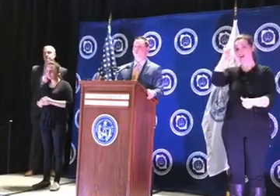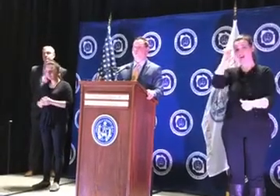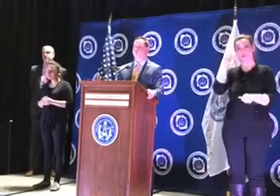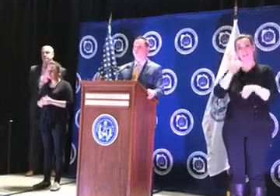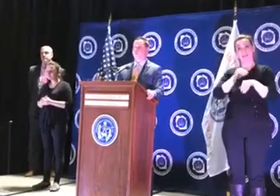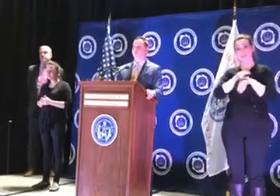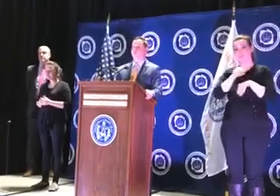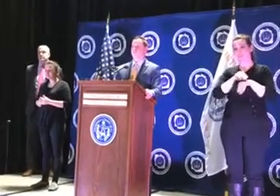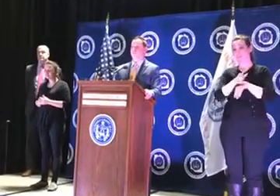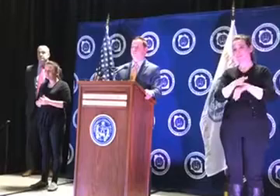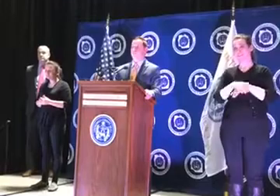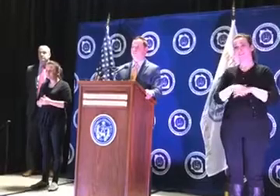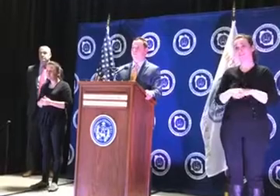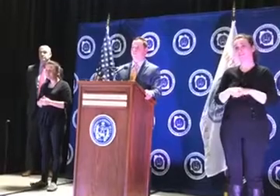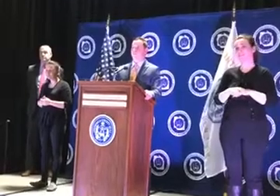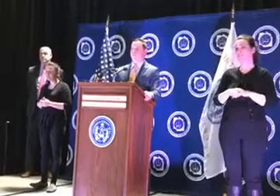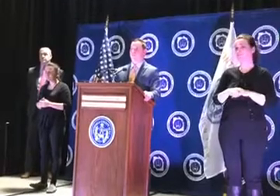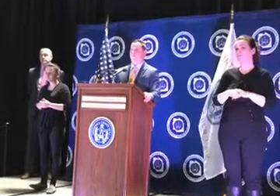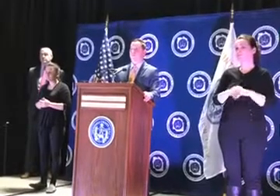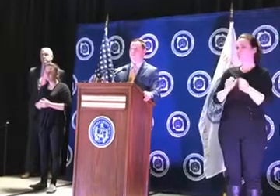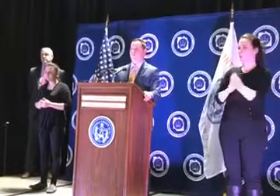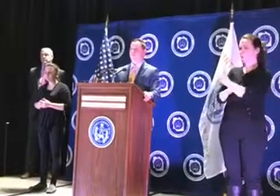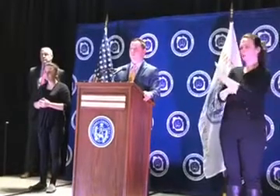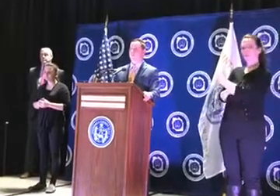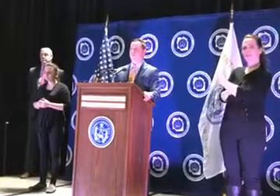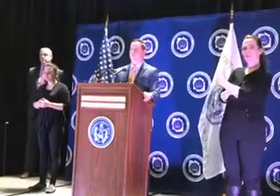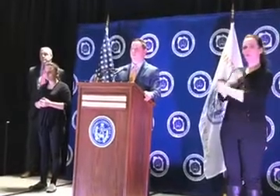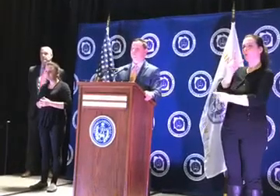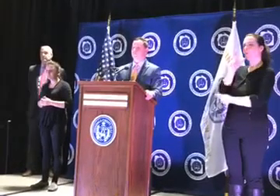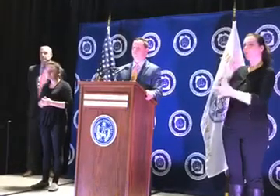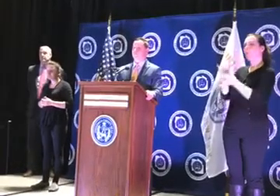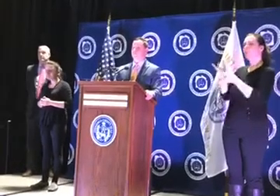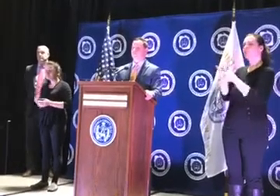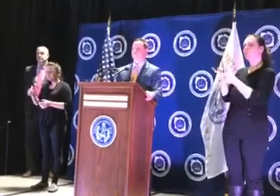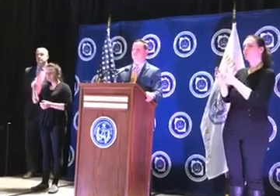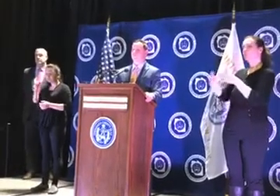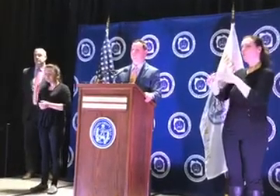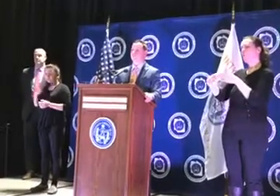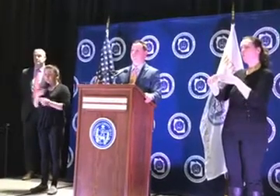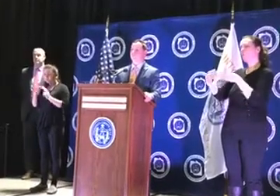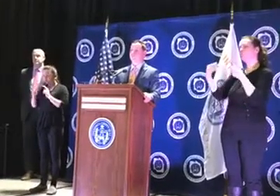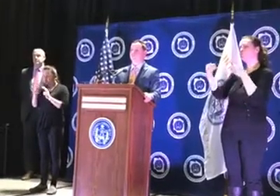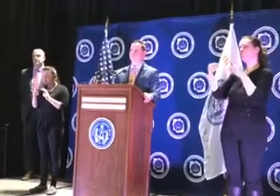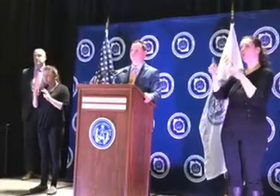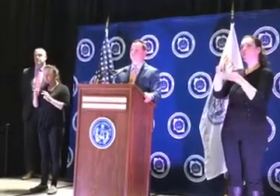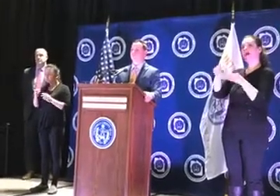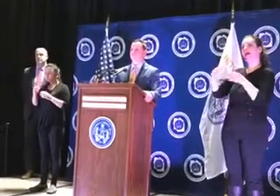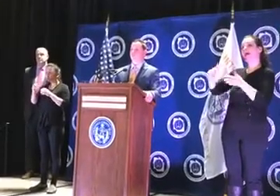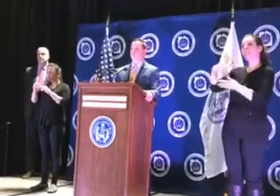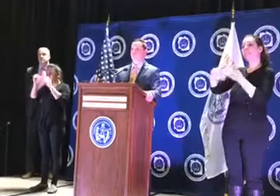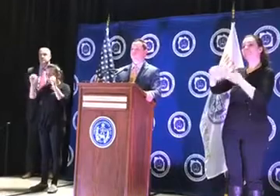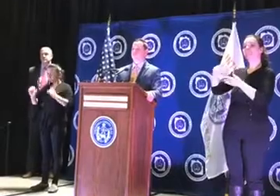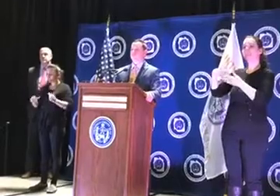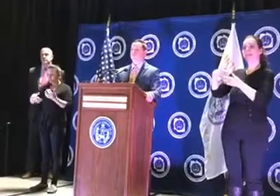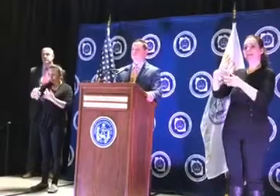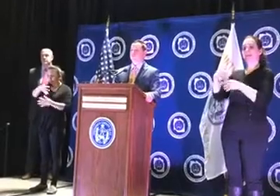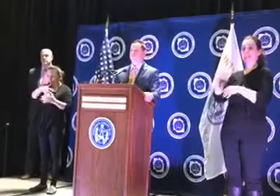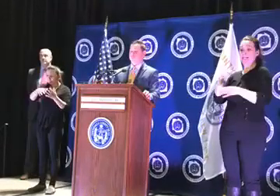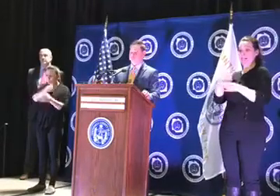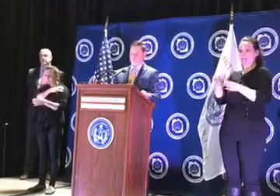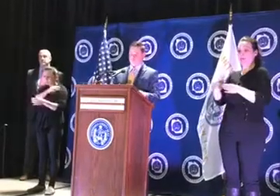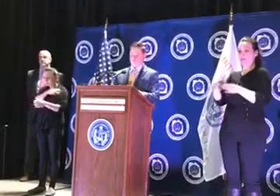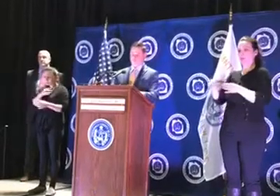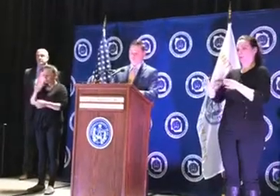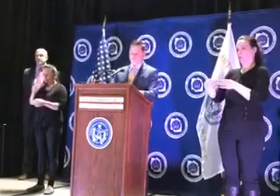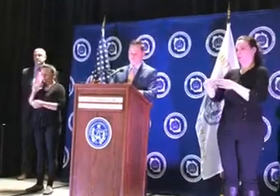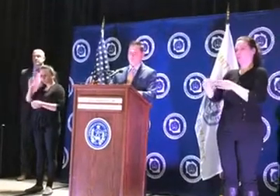Ryan, yesterday you mentioned corner stores and possible gatherings outside. You said maybe you'd send over law enforcement. Have you had to